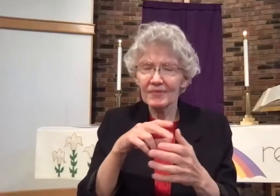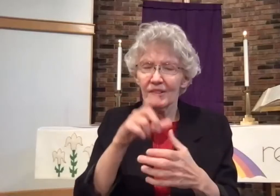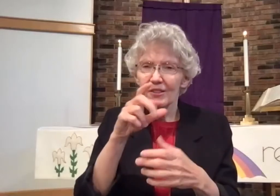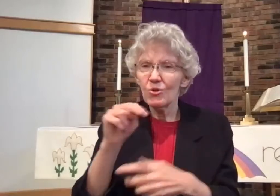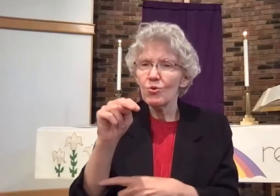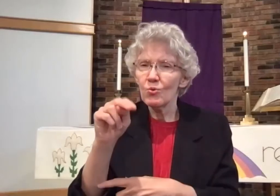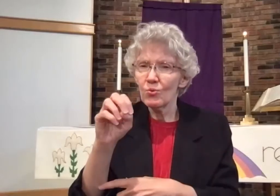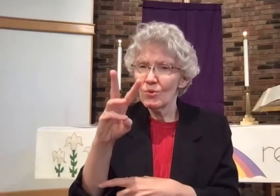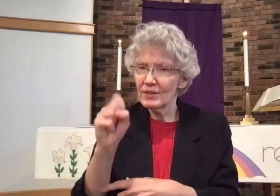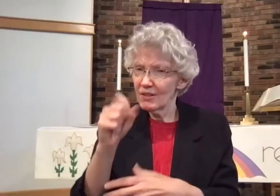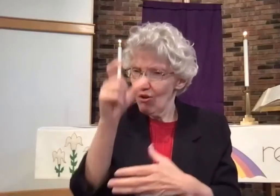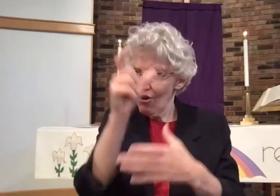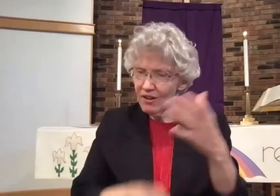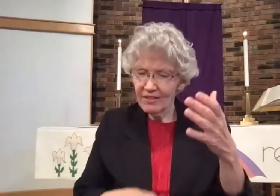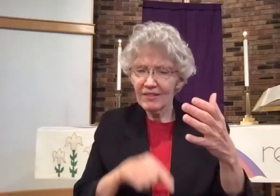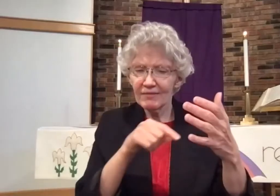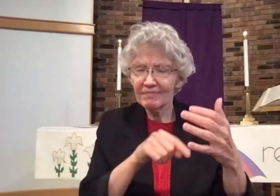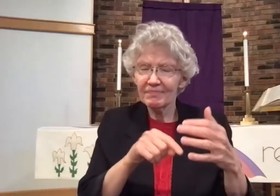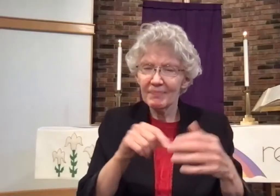For example, I recently read a news article